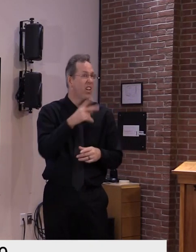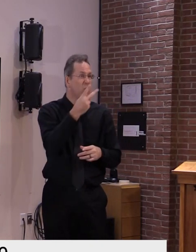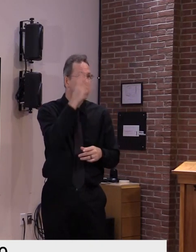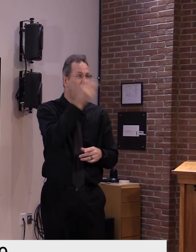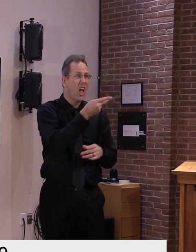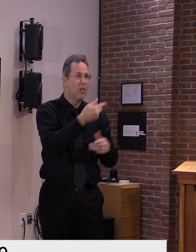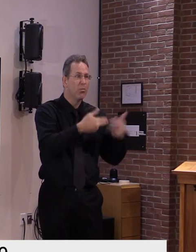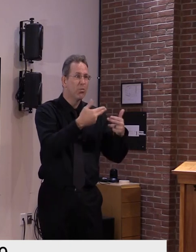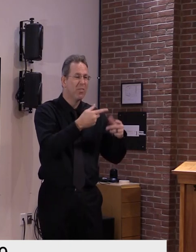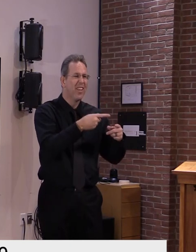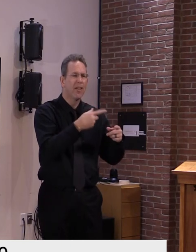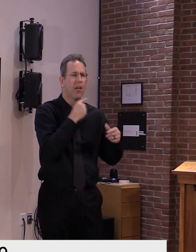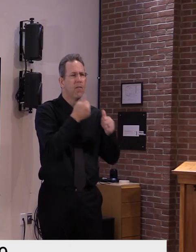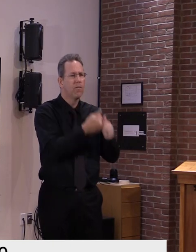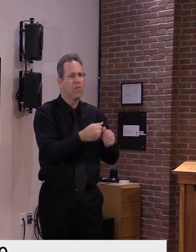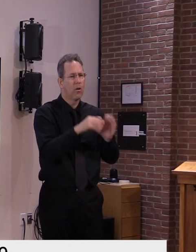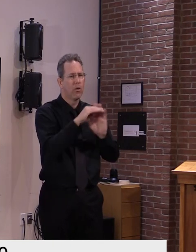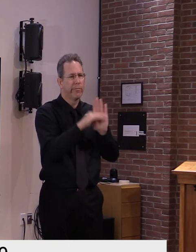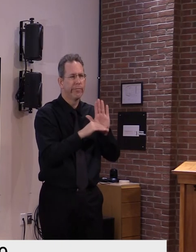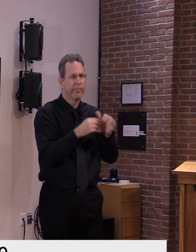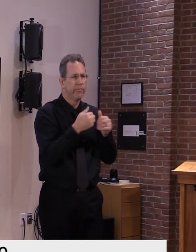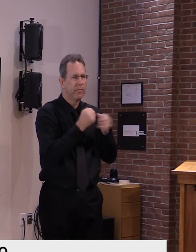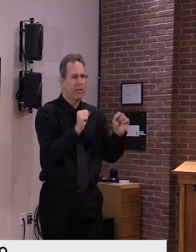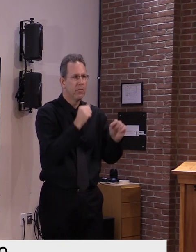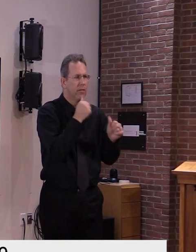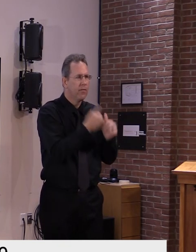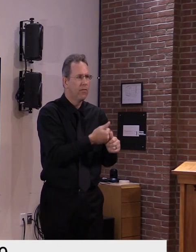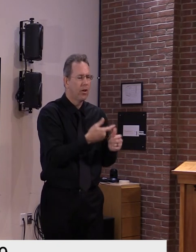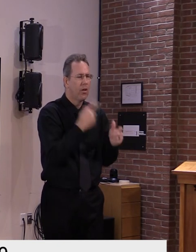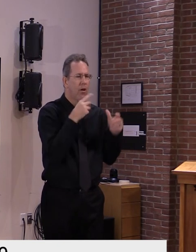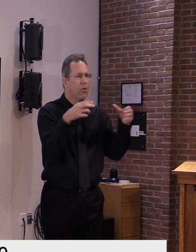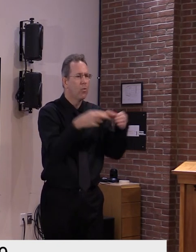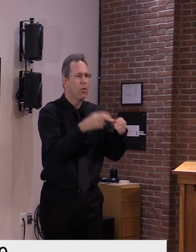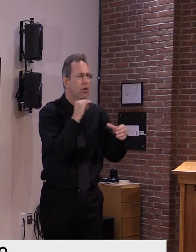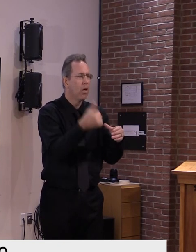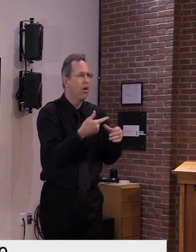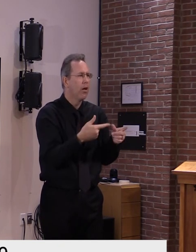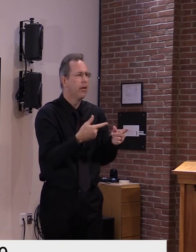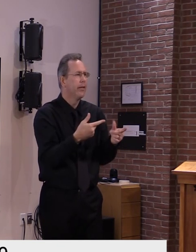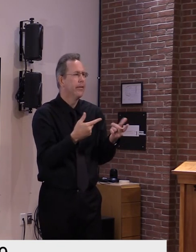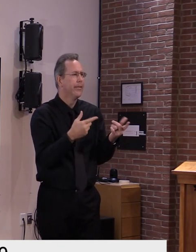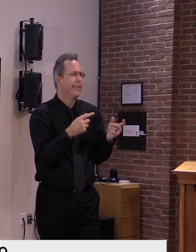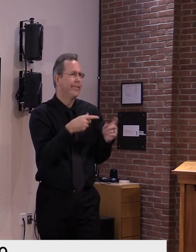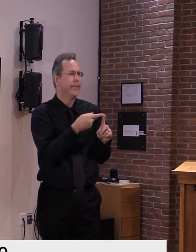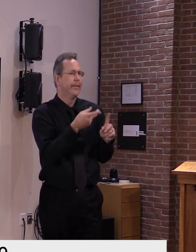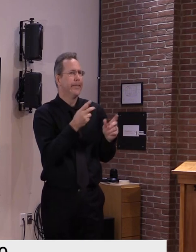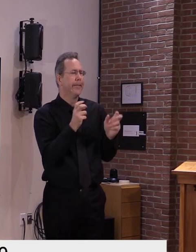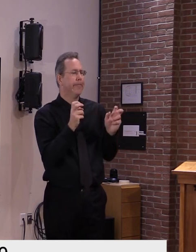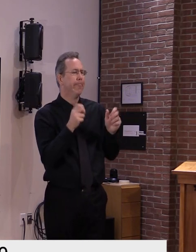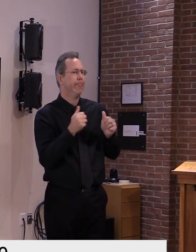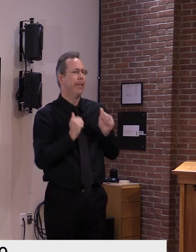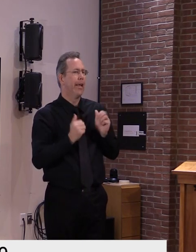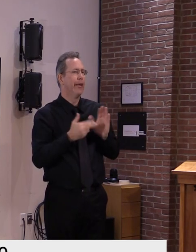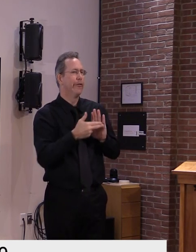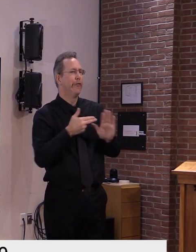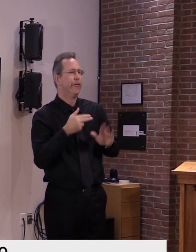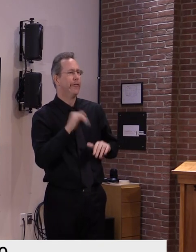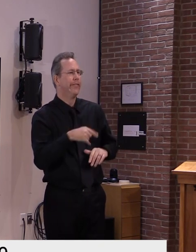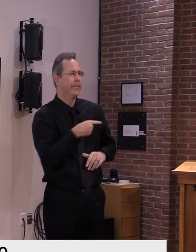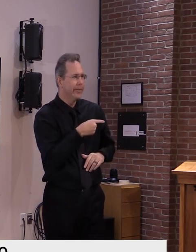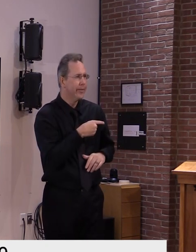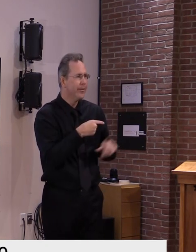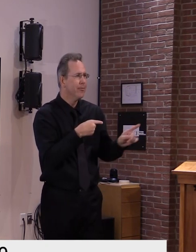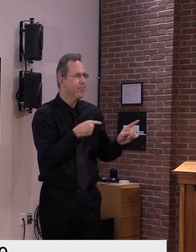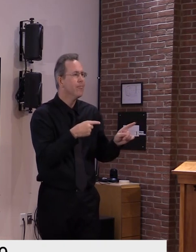like known bad actors or have you know prior records, wouldn't that enable us to